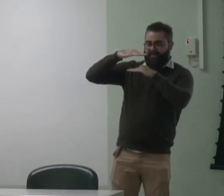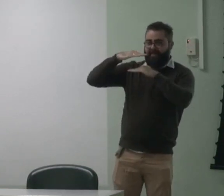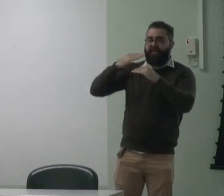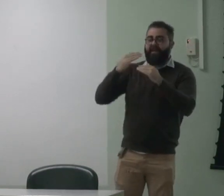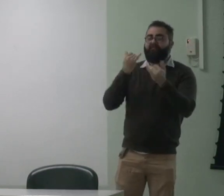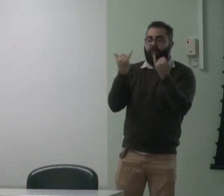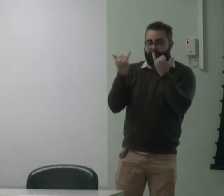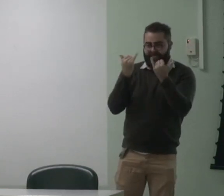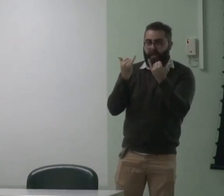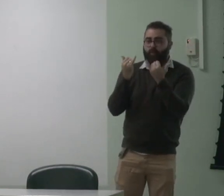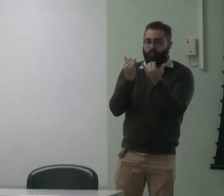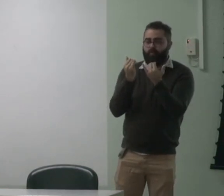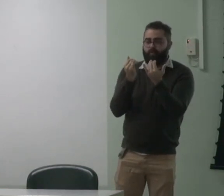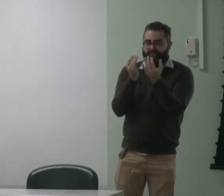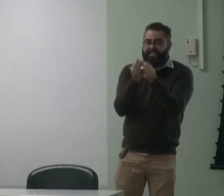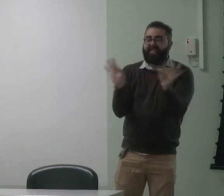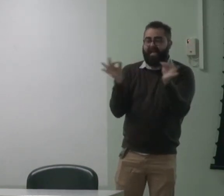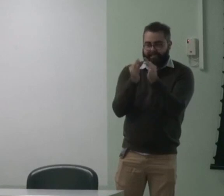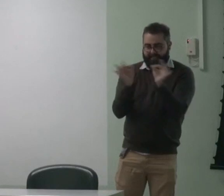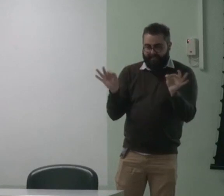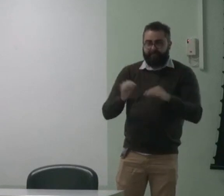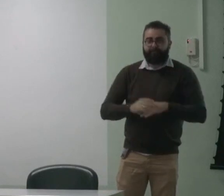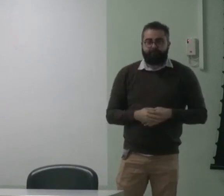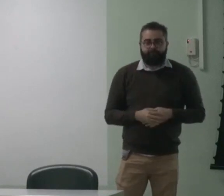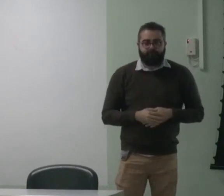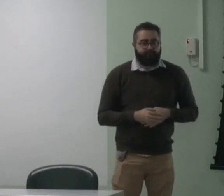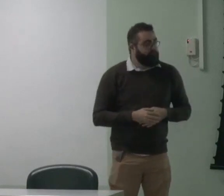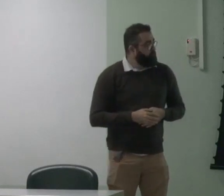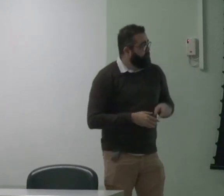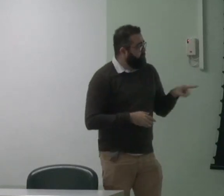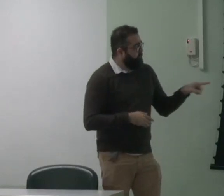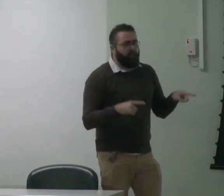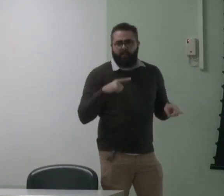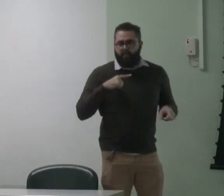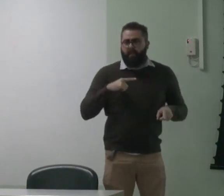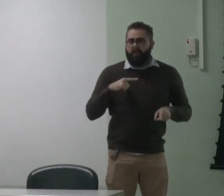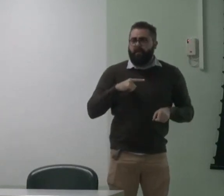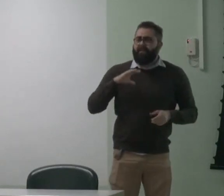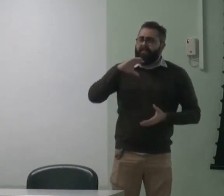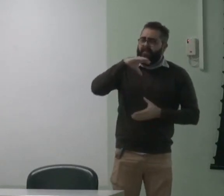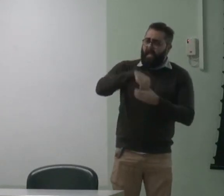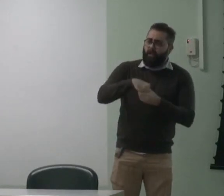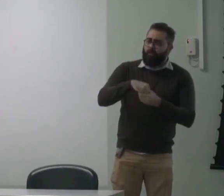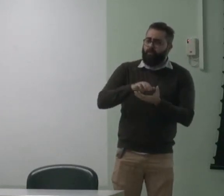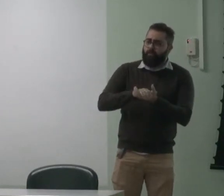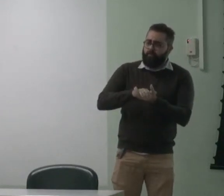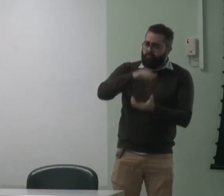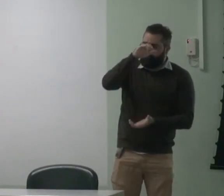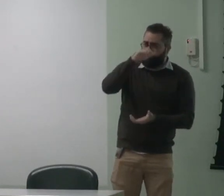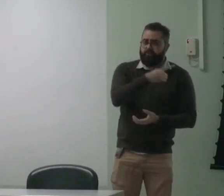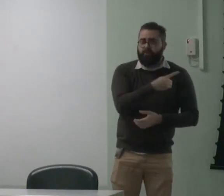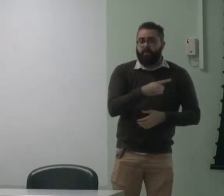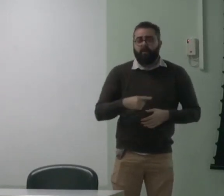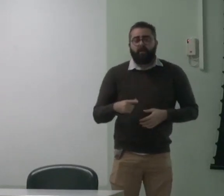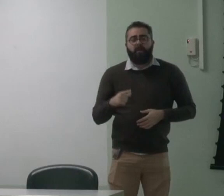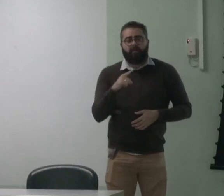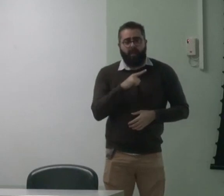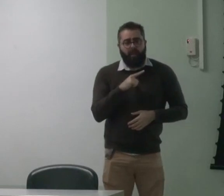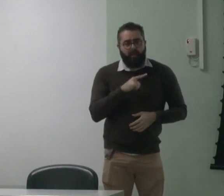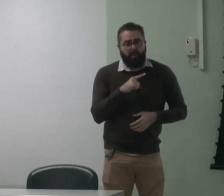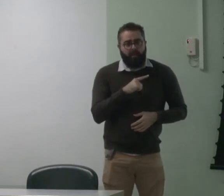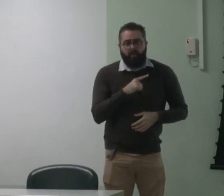a data repository. It's ever growing. We have 2 releases every